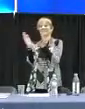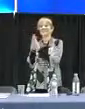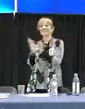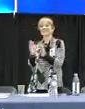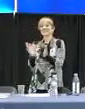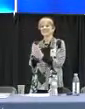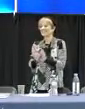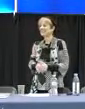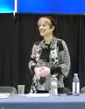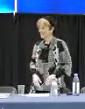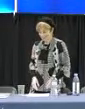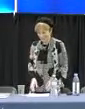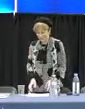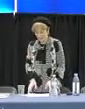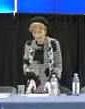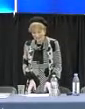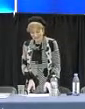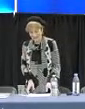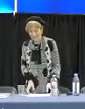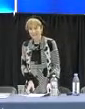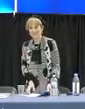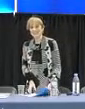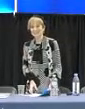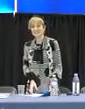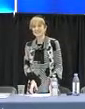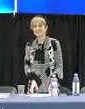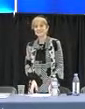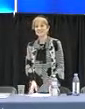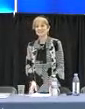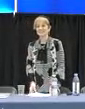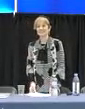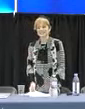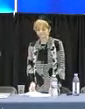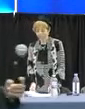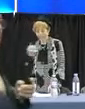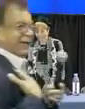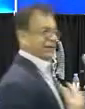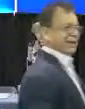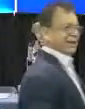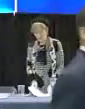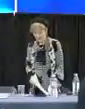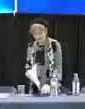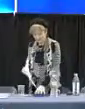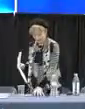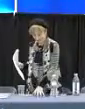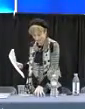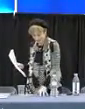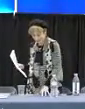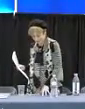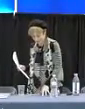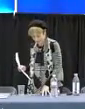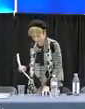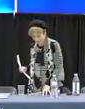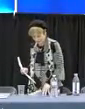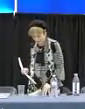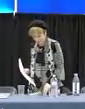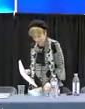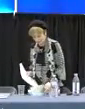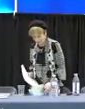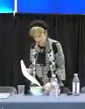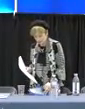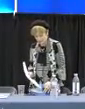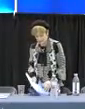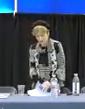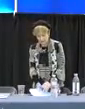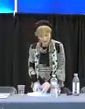I myself have 10 questions. Thank you. Didn't and get a chance, I'm sorry. Not move. Yeah. So very